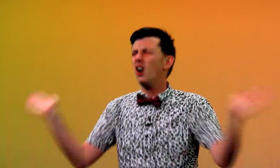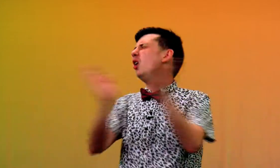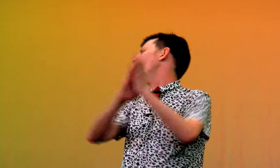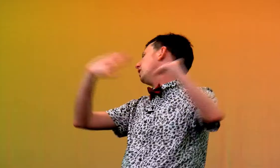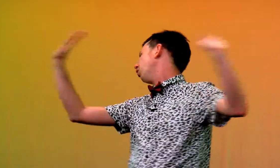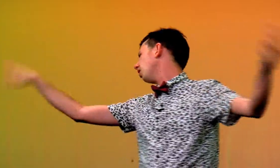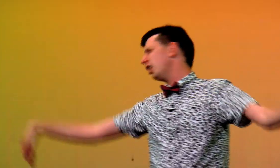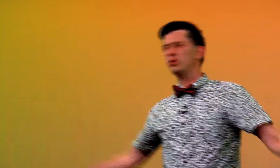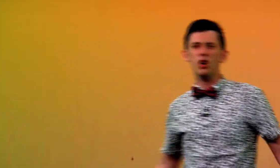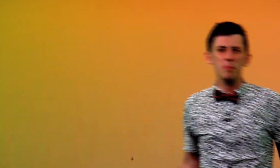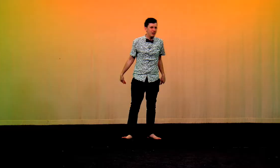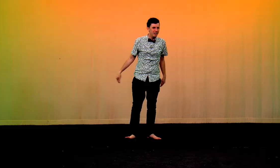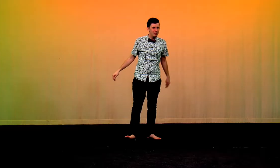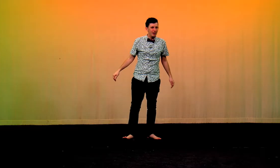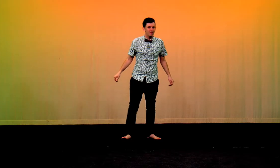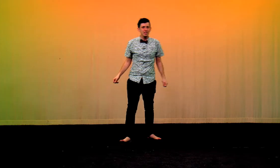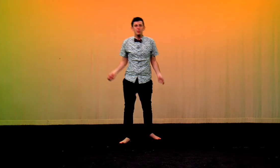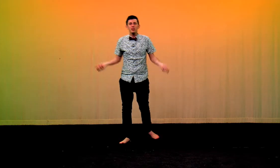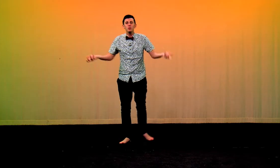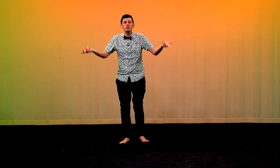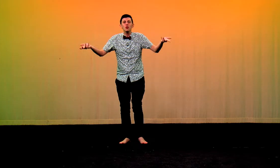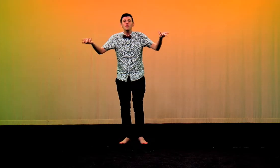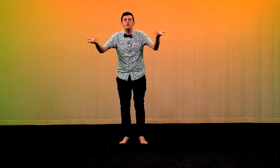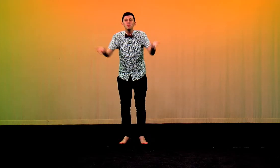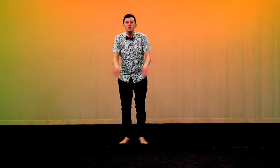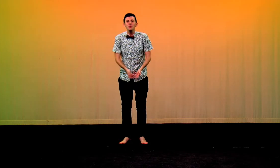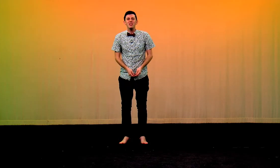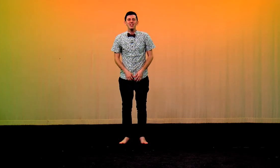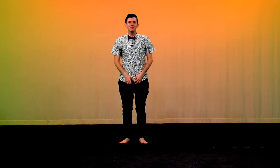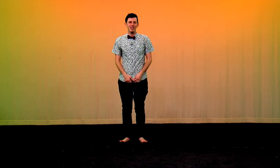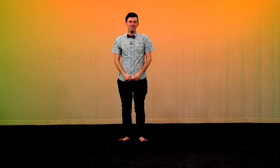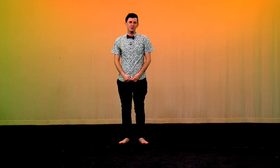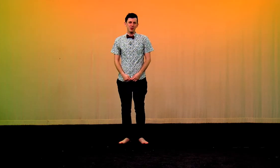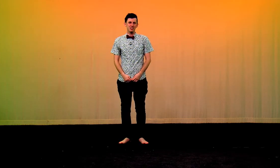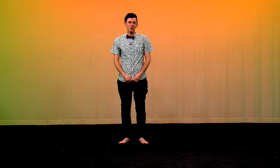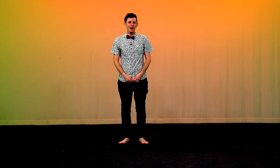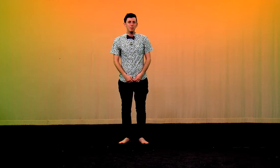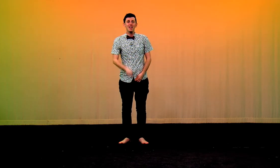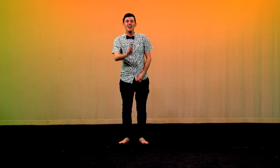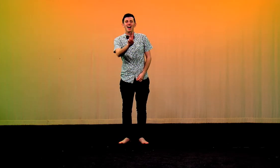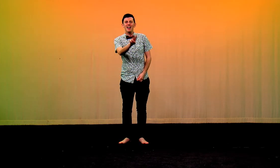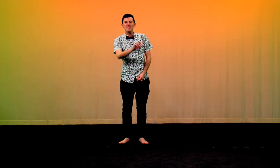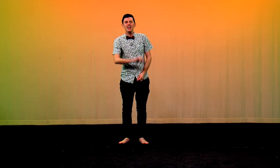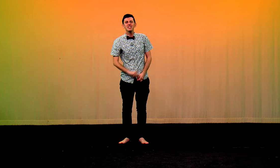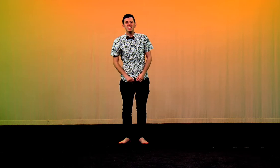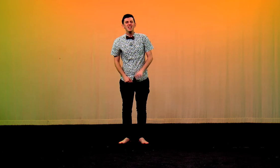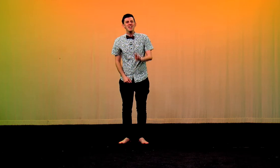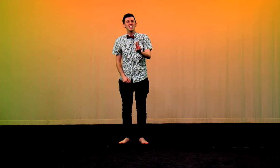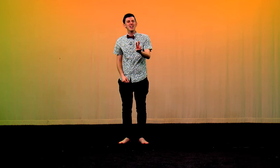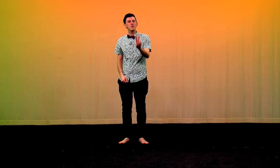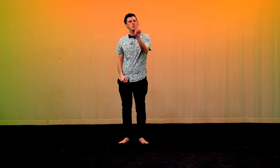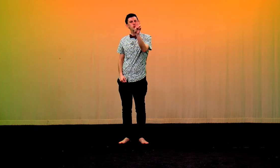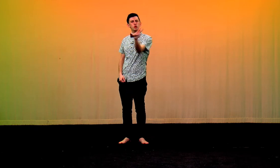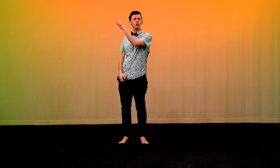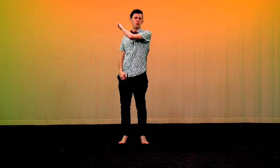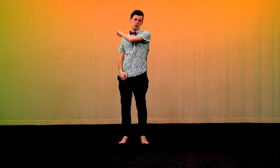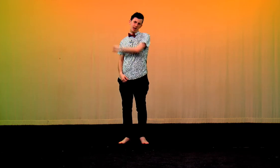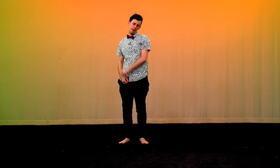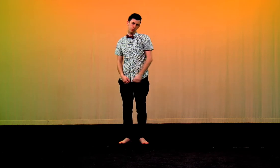when Crocodile told Monkey about this, Monkey was over the moon that he'd made his friend so happy. And that day, he gave him 2 apples